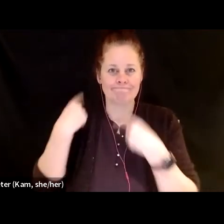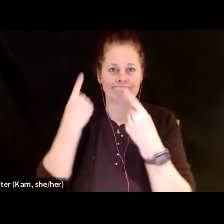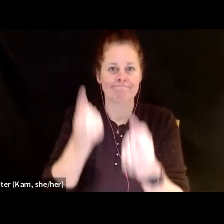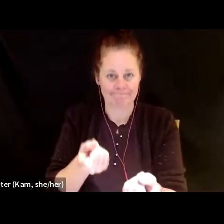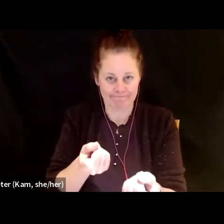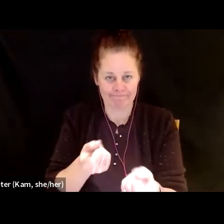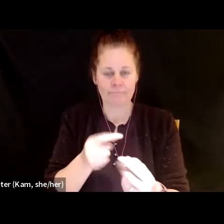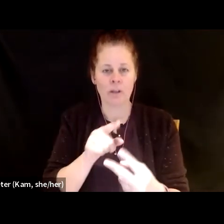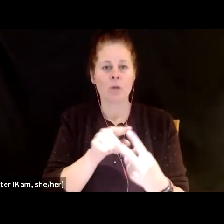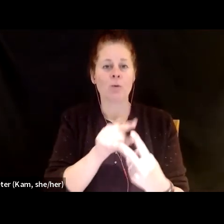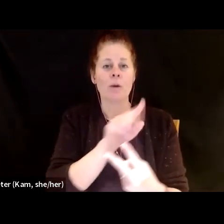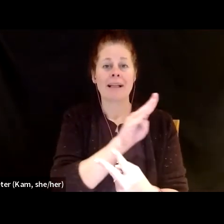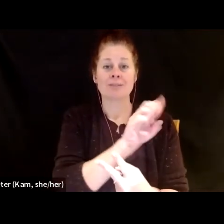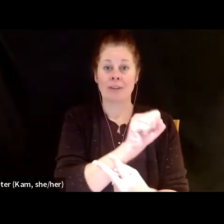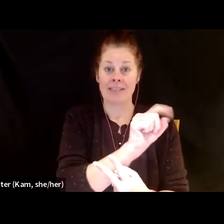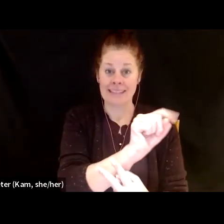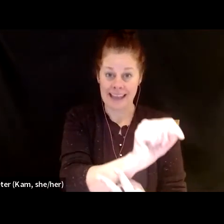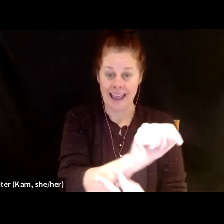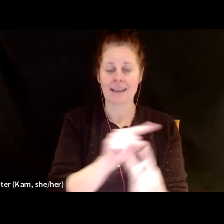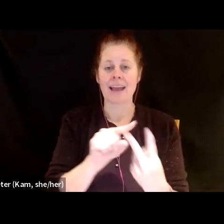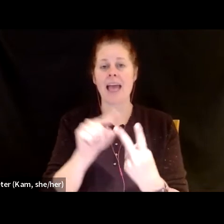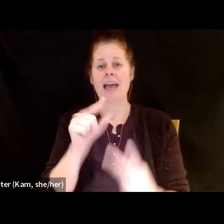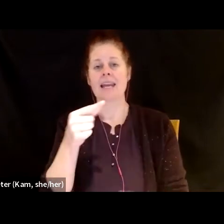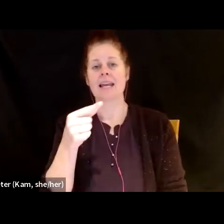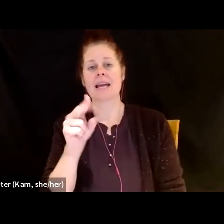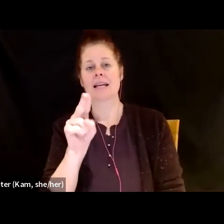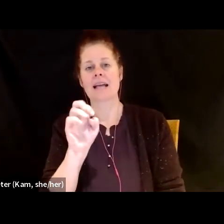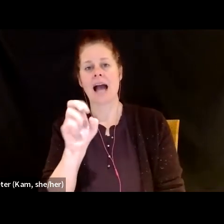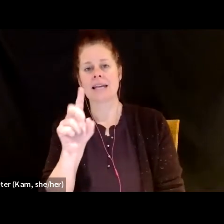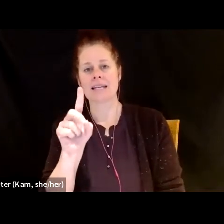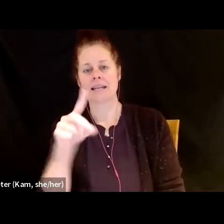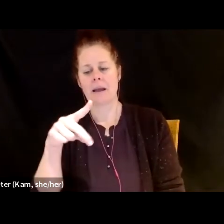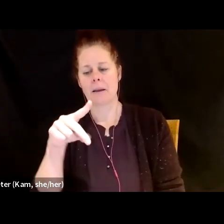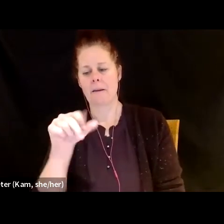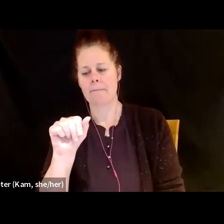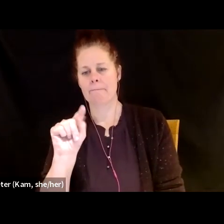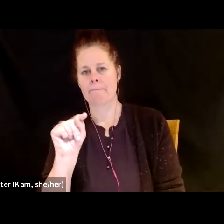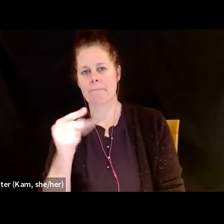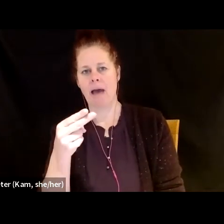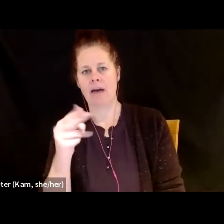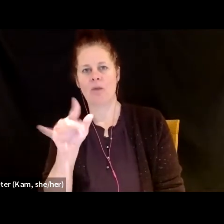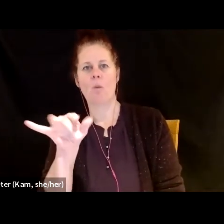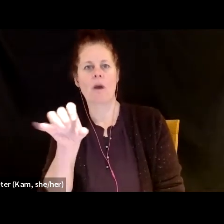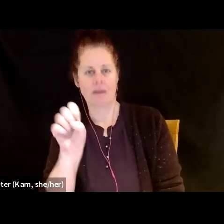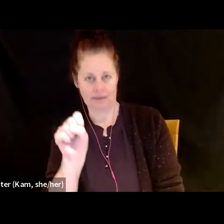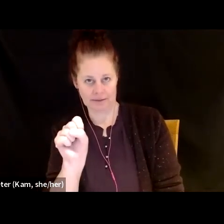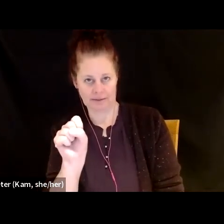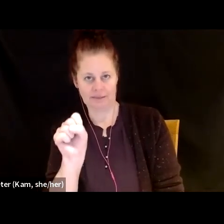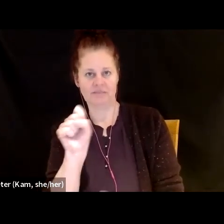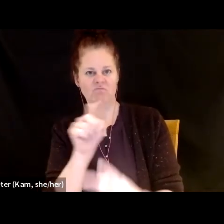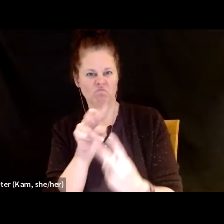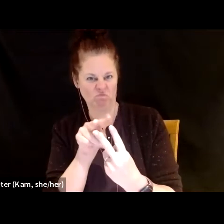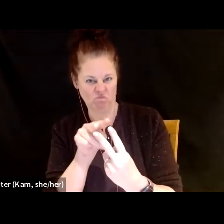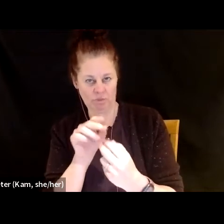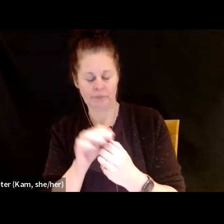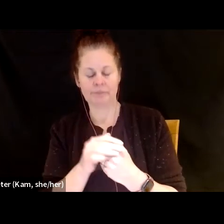Guided Pathways. And we chose these speakers, and you can find all the information in the